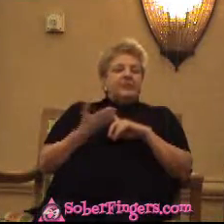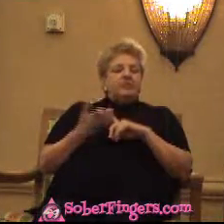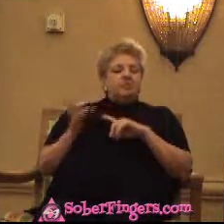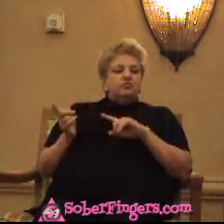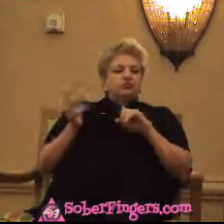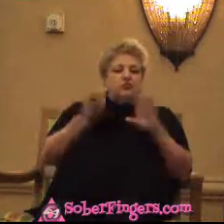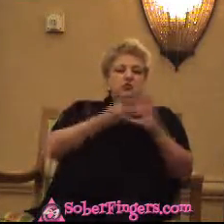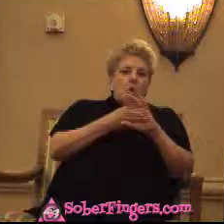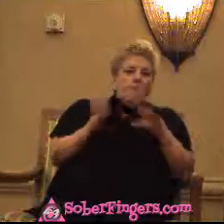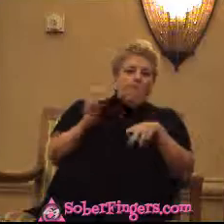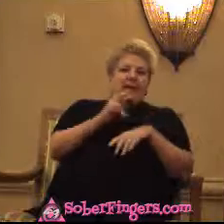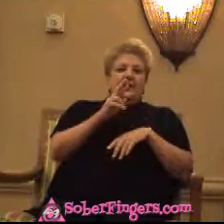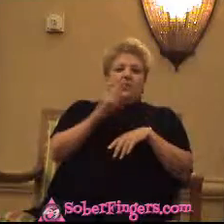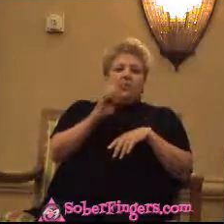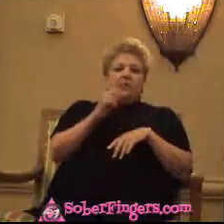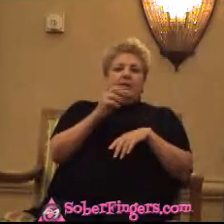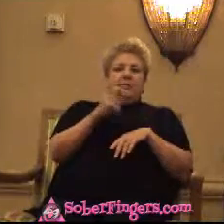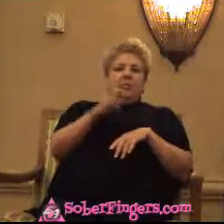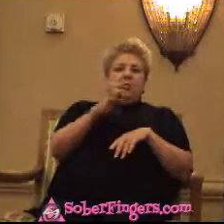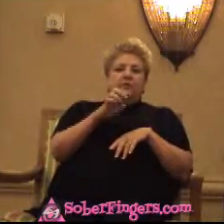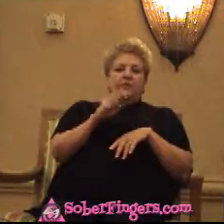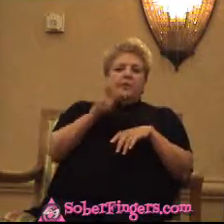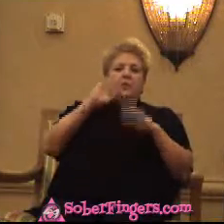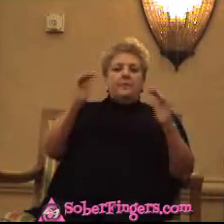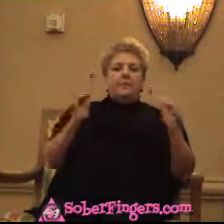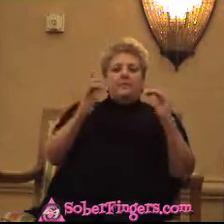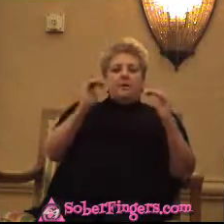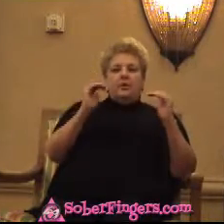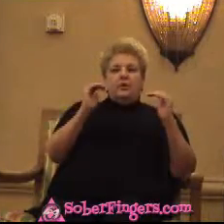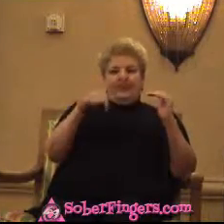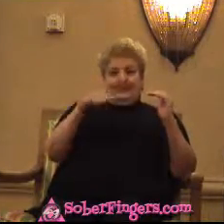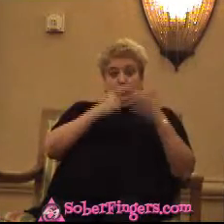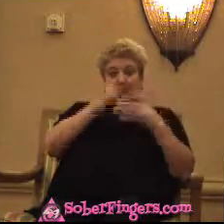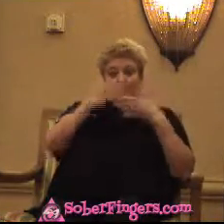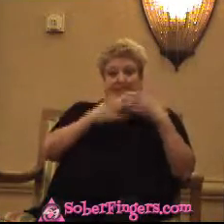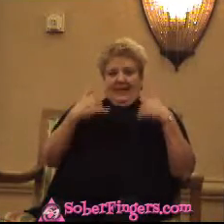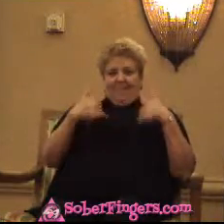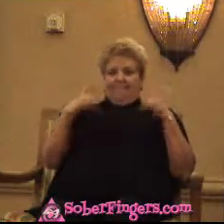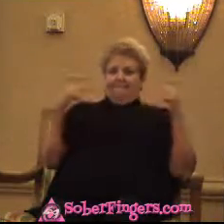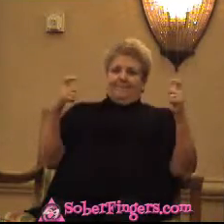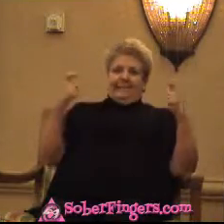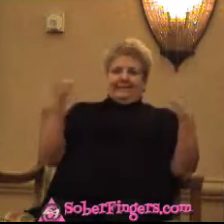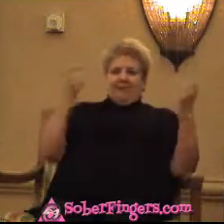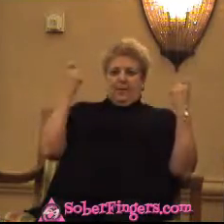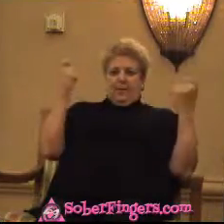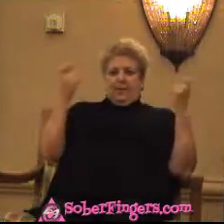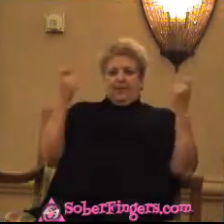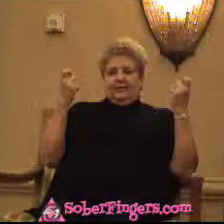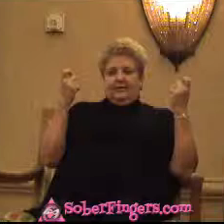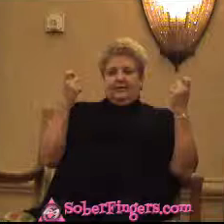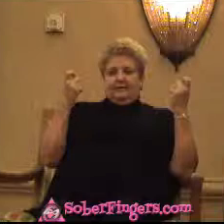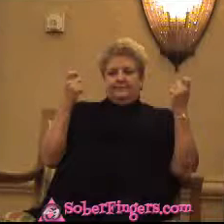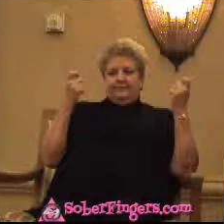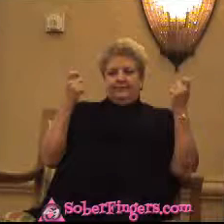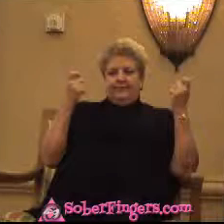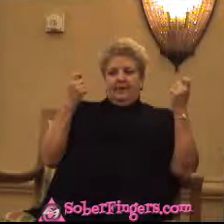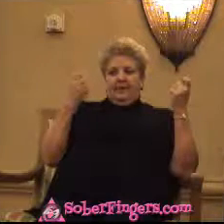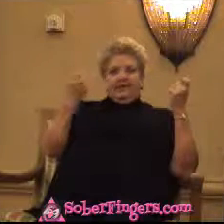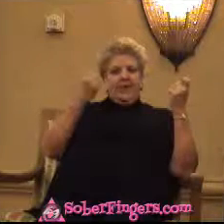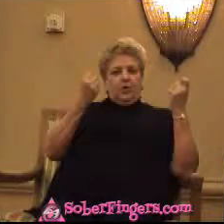the company commander this weekend. Actually, they have a big ceremony at Port Wayne Naval Station Saturday.